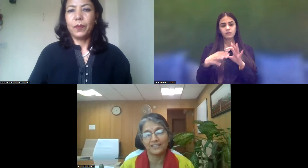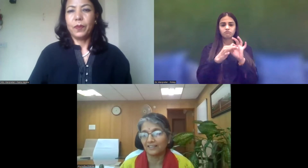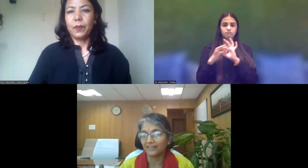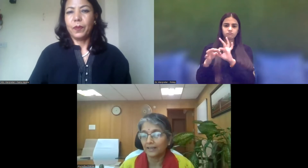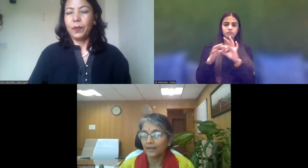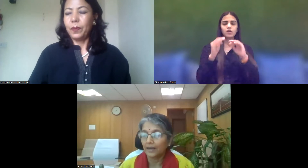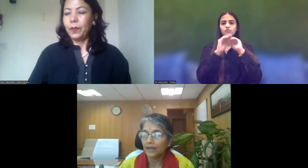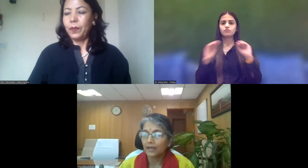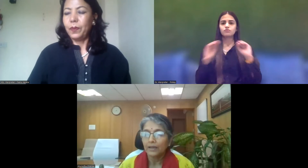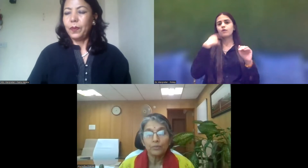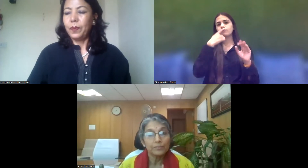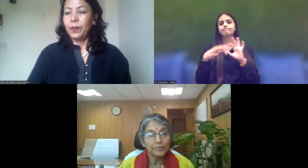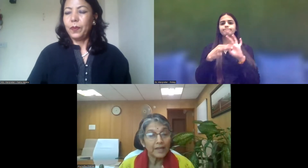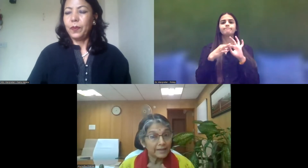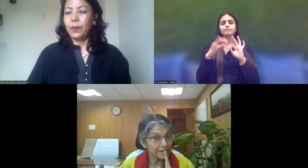are concerned.